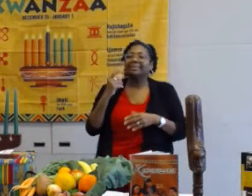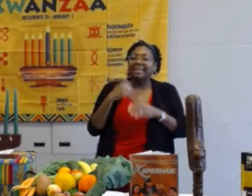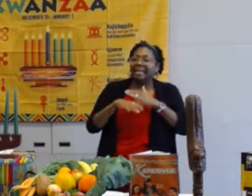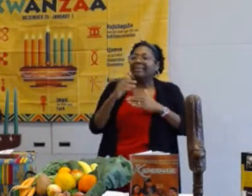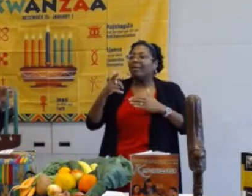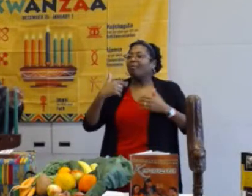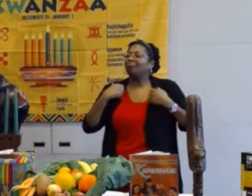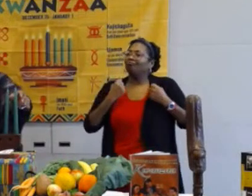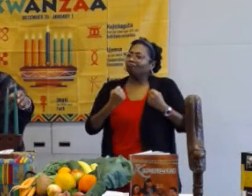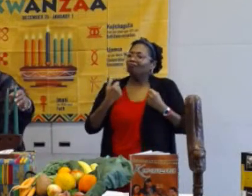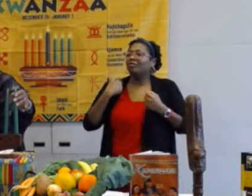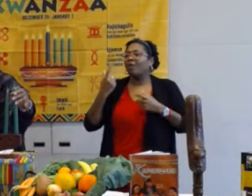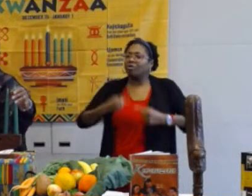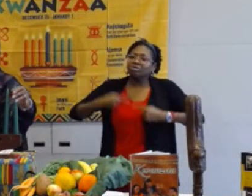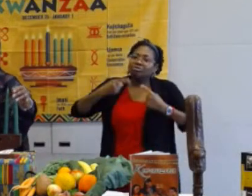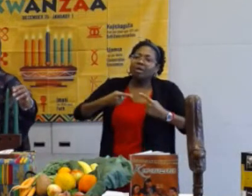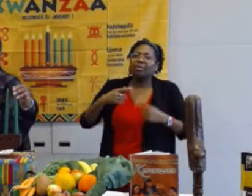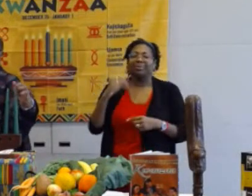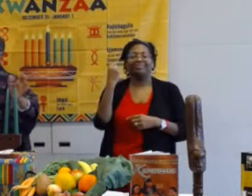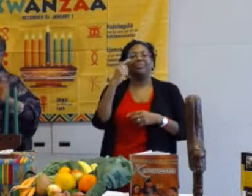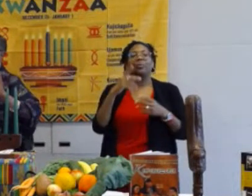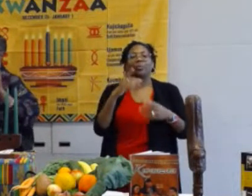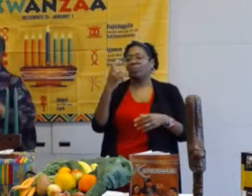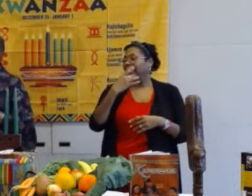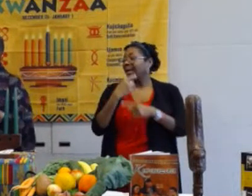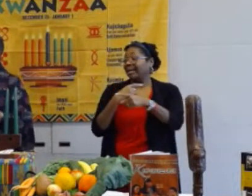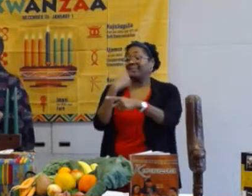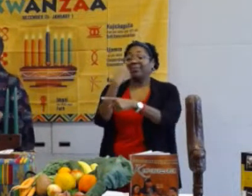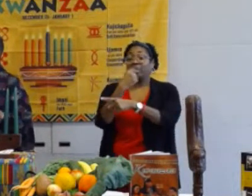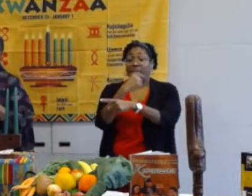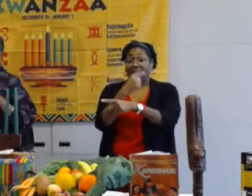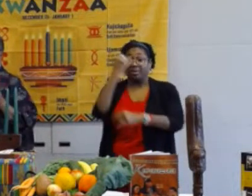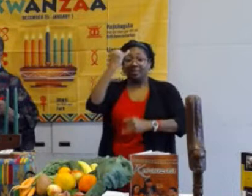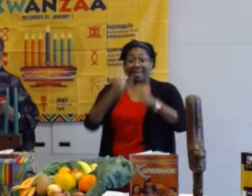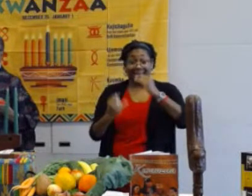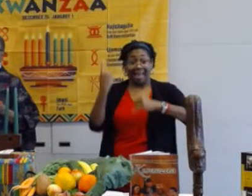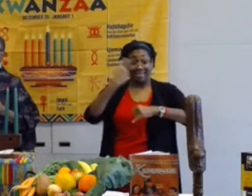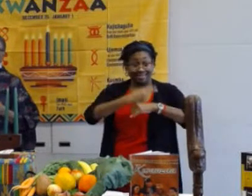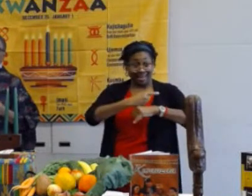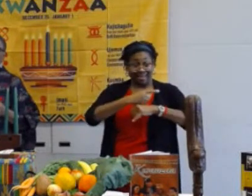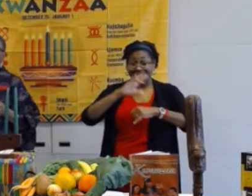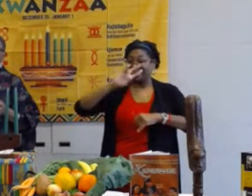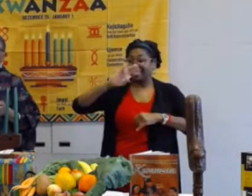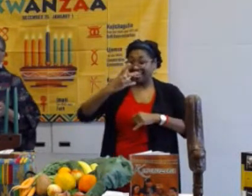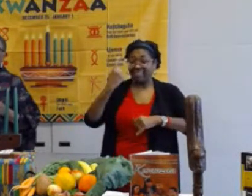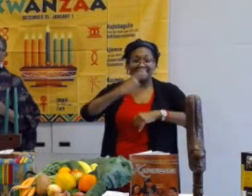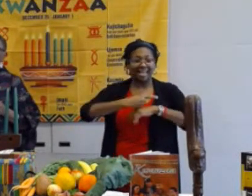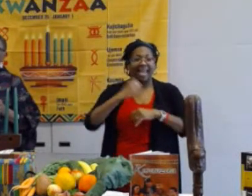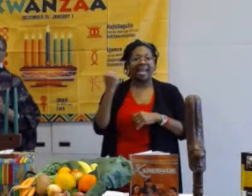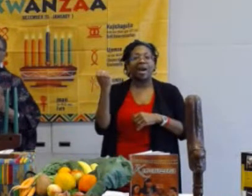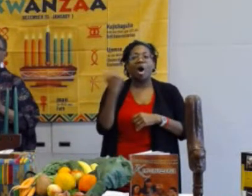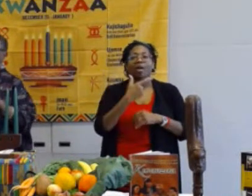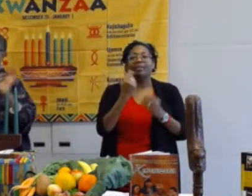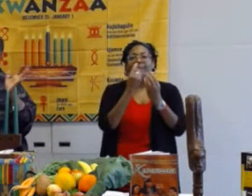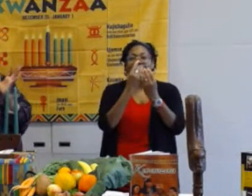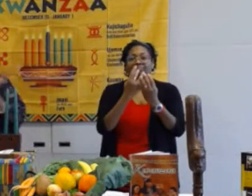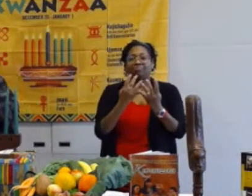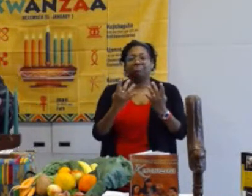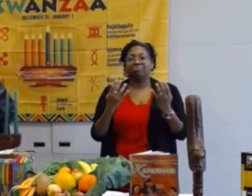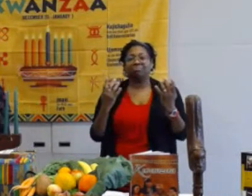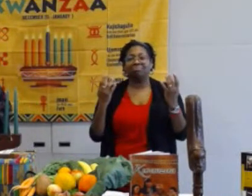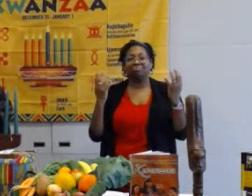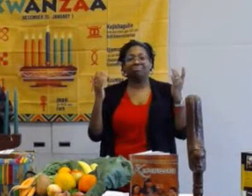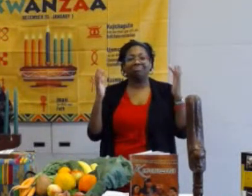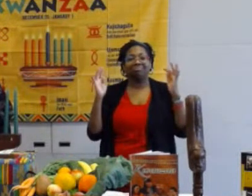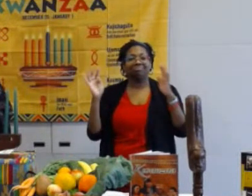of our struggle, a green candle is lit. So on the last day of Kwanzaa, on the 7th day, all candles have been lit and they